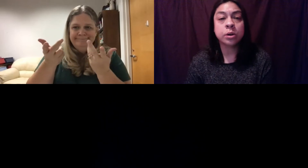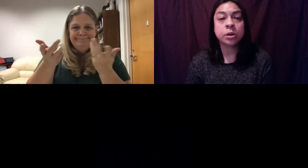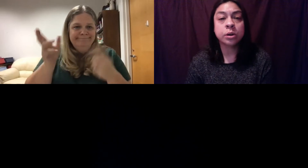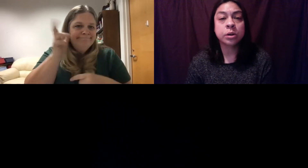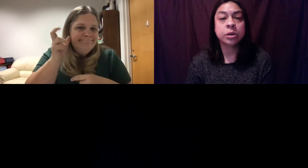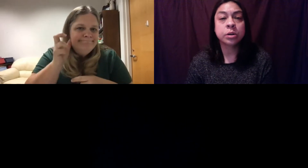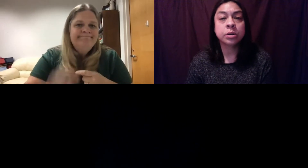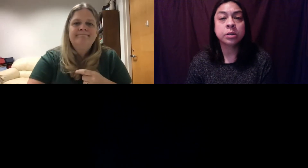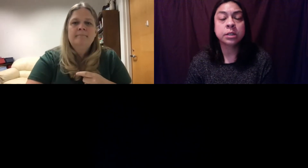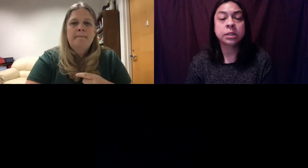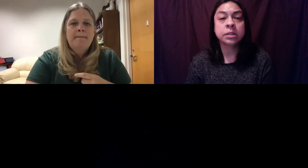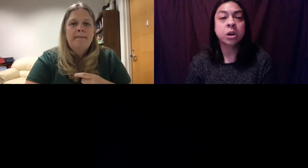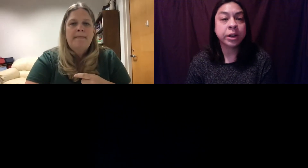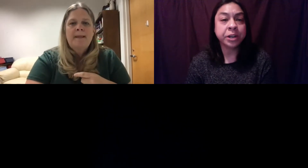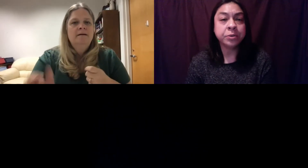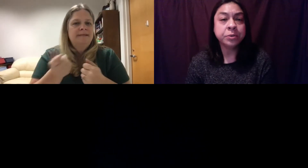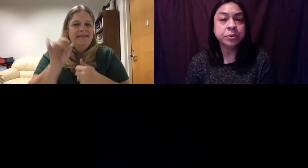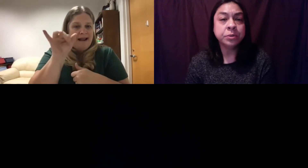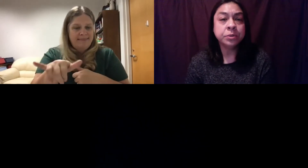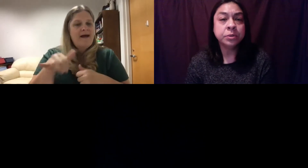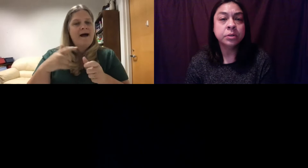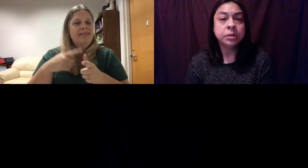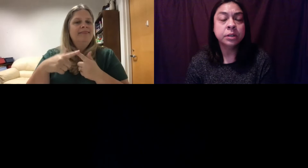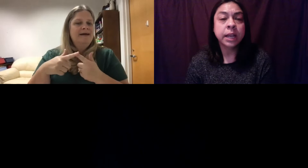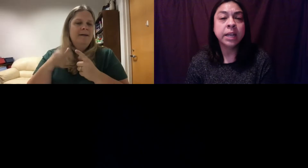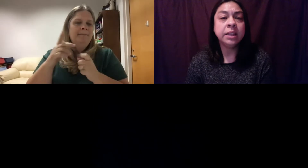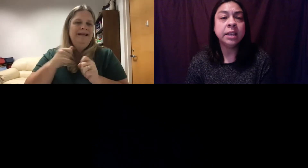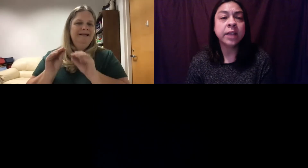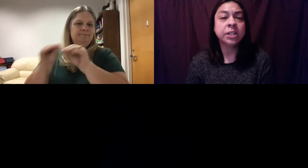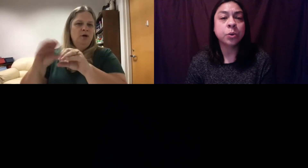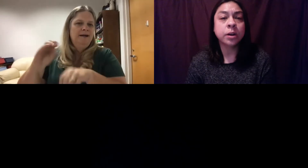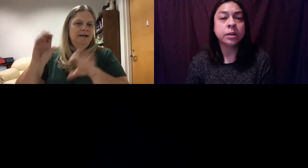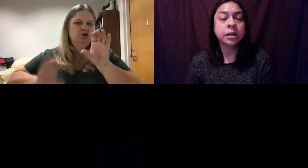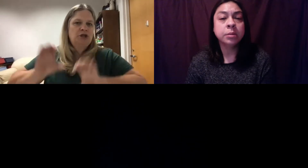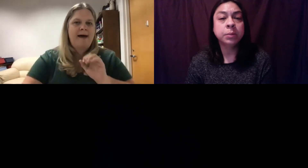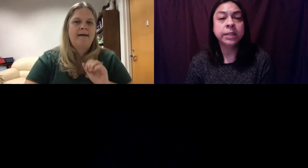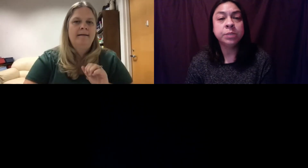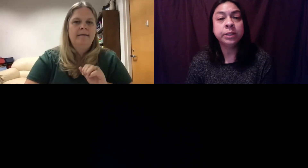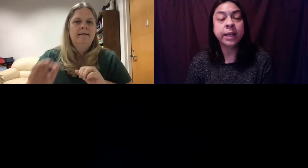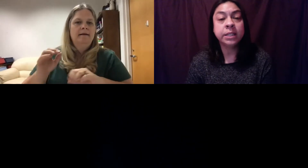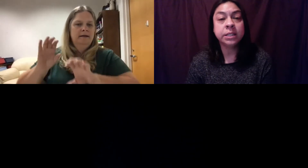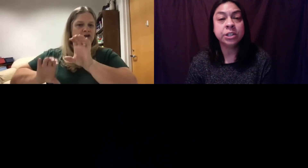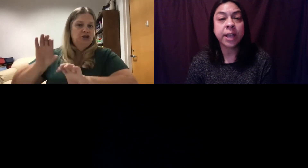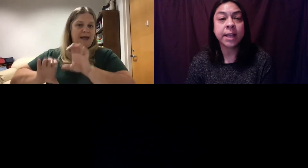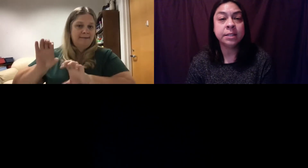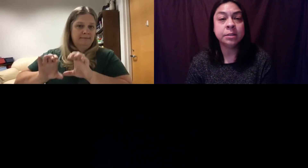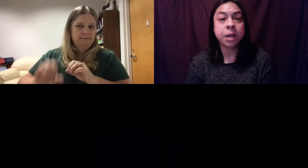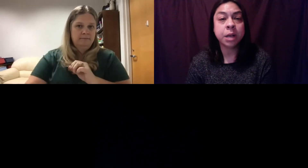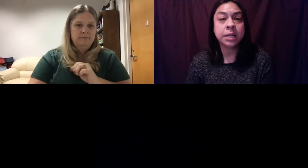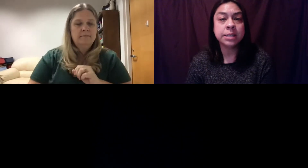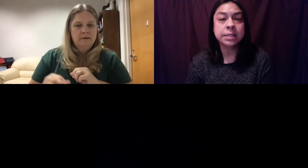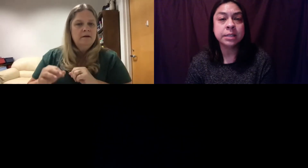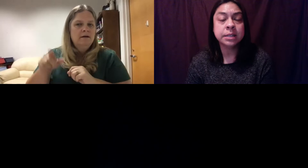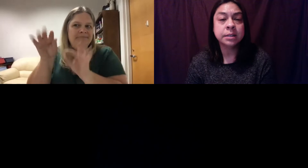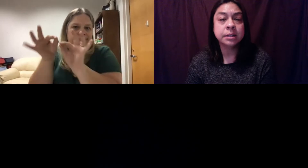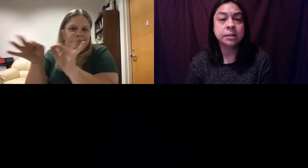or the audio, anything of that sort, please put that into the chat